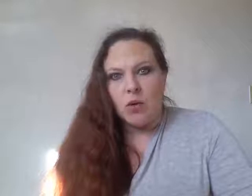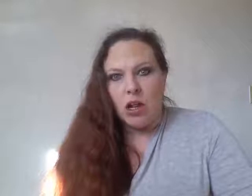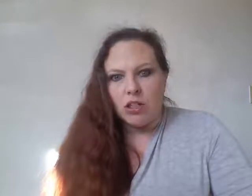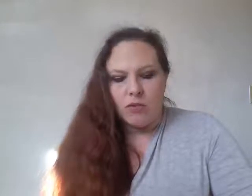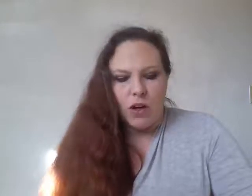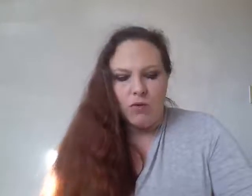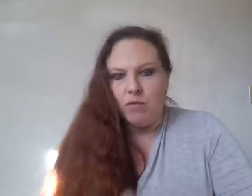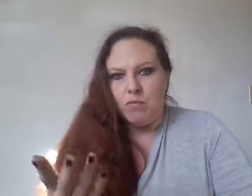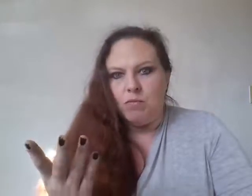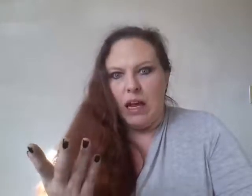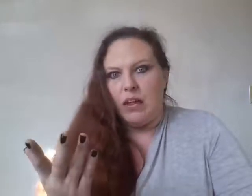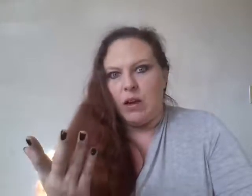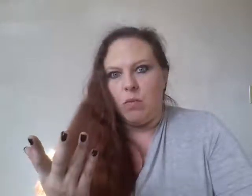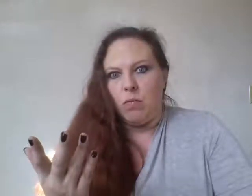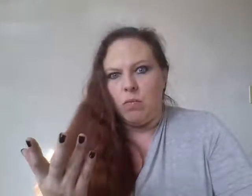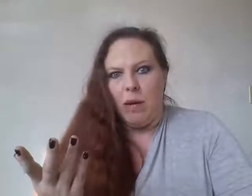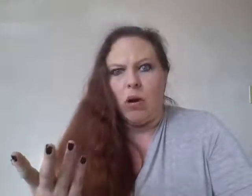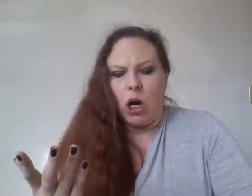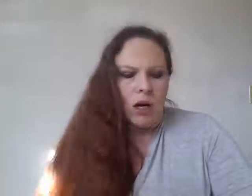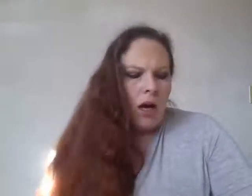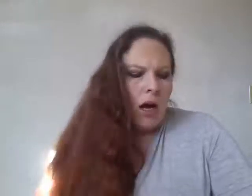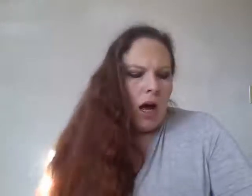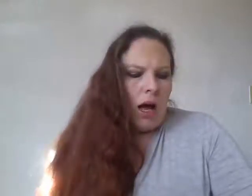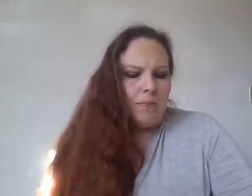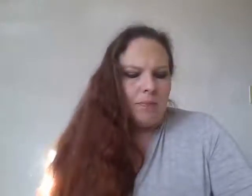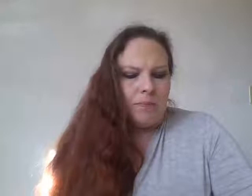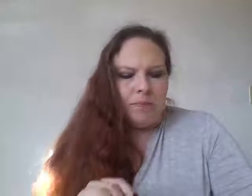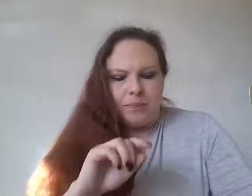knowledge of anything about her.